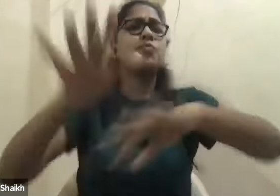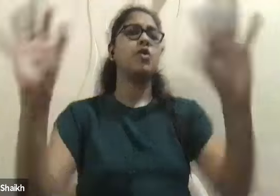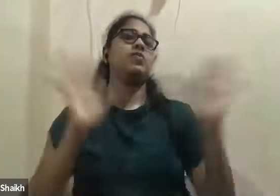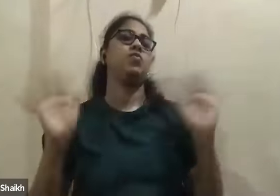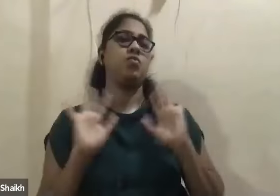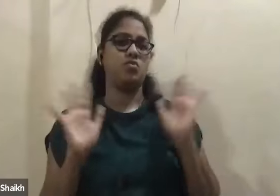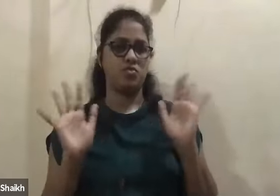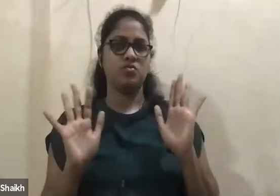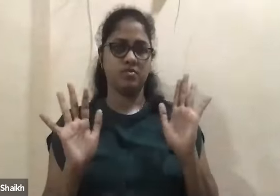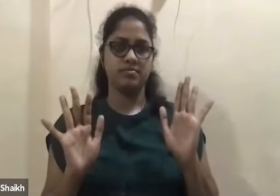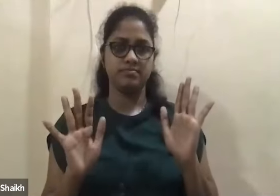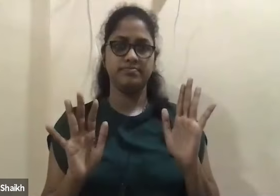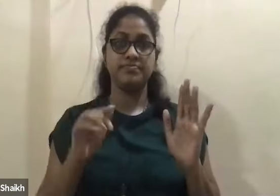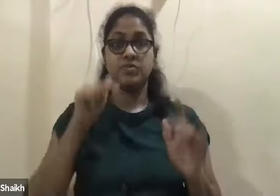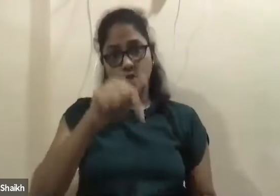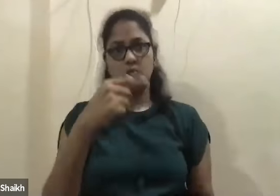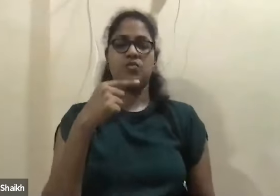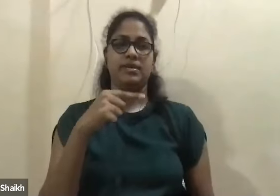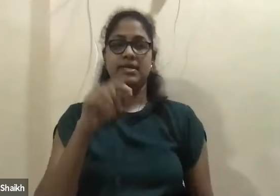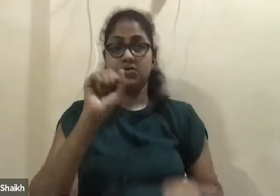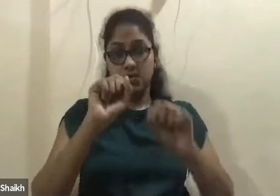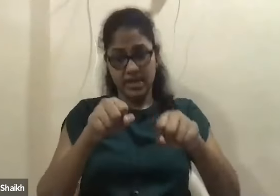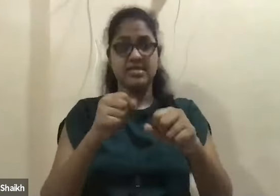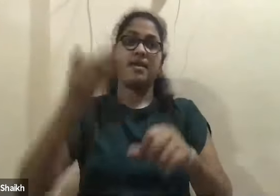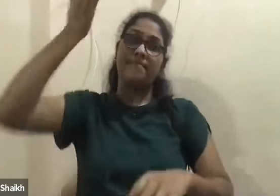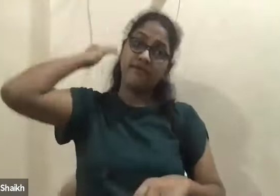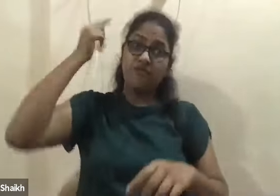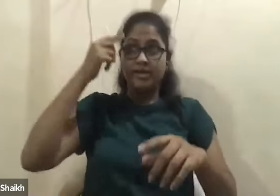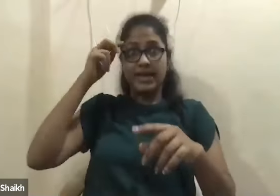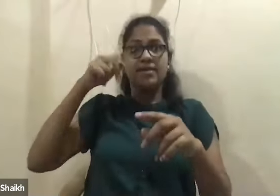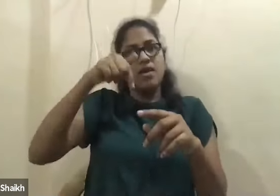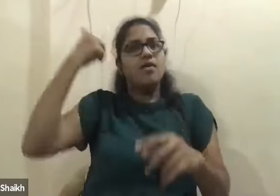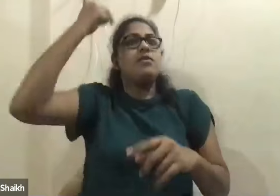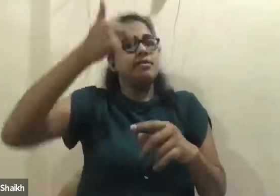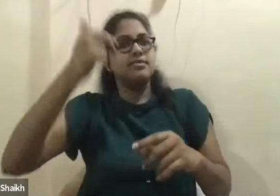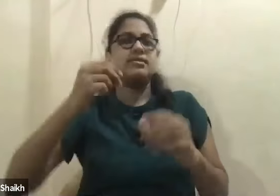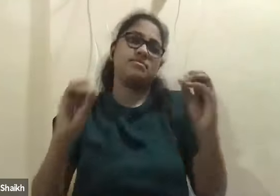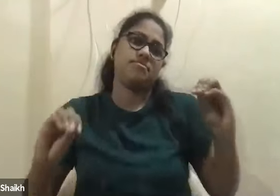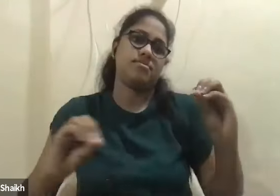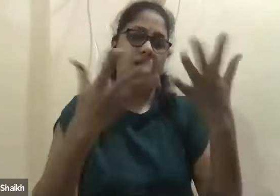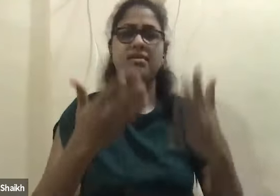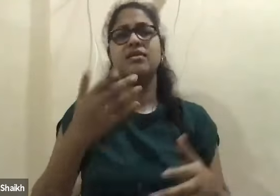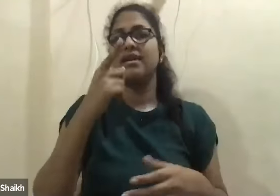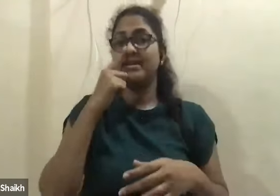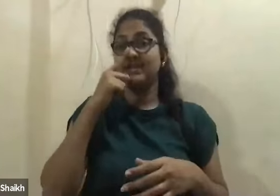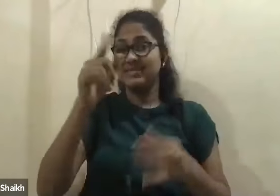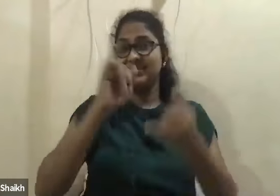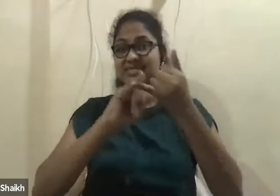Right. So this came into existence with that purpose. And that, of course, Sanchita has basically explained